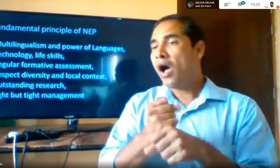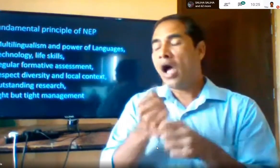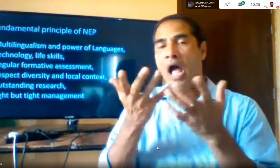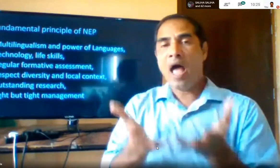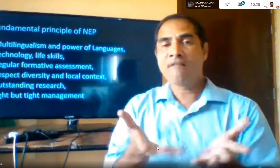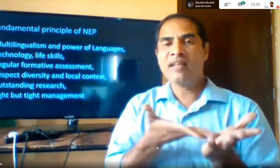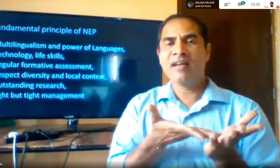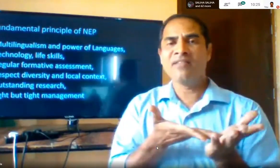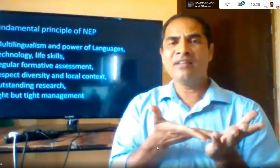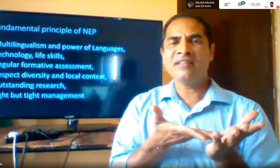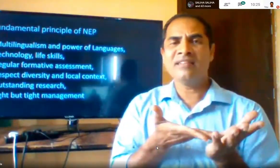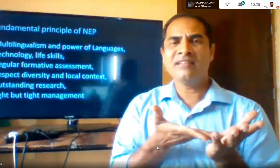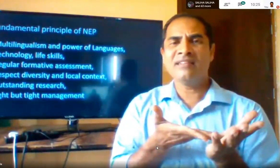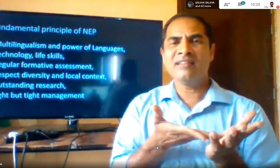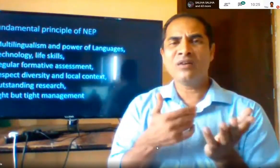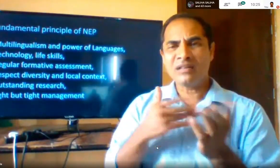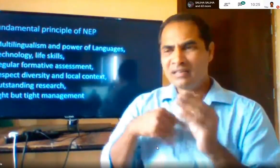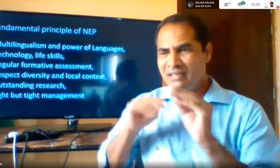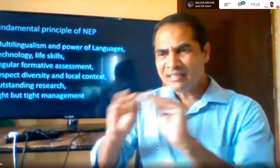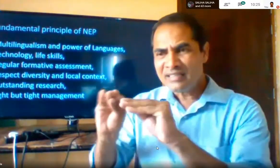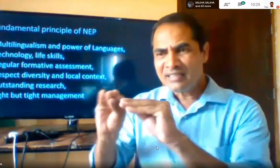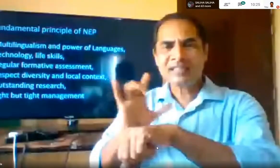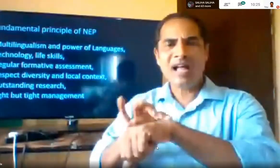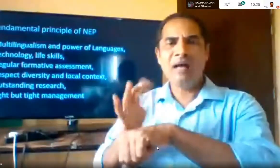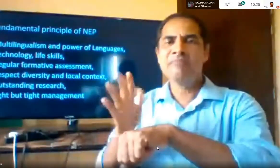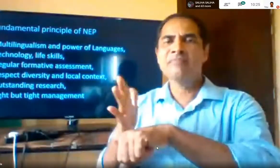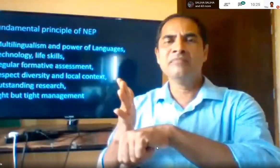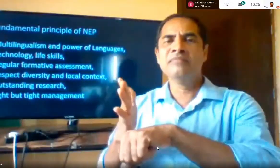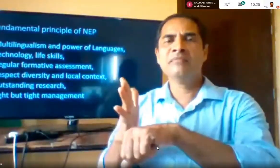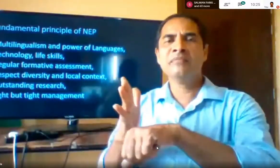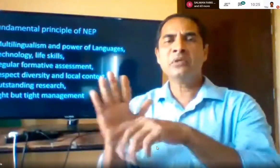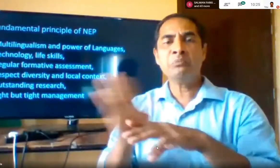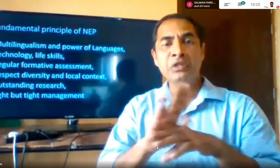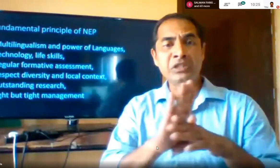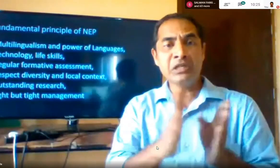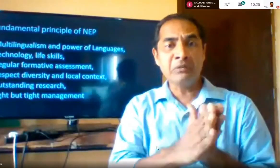heavy. The work was very heavy before for in the schools.